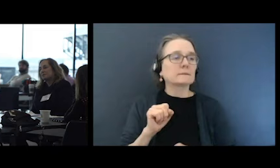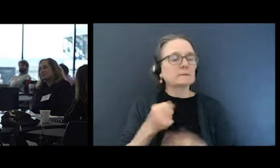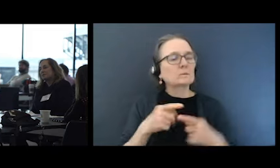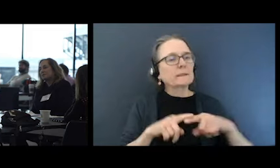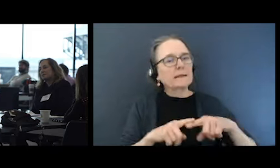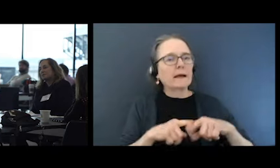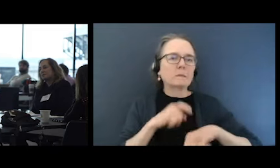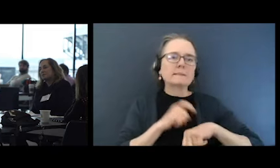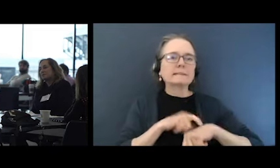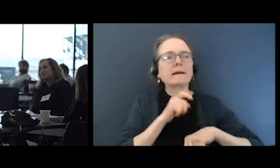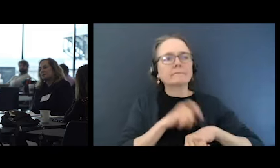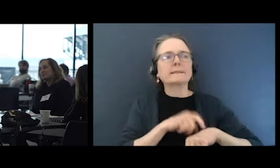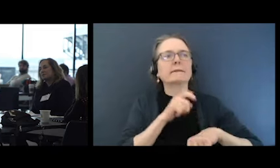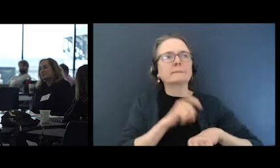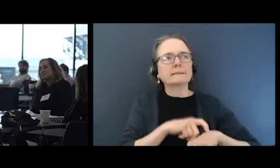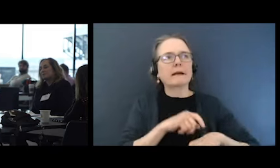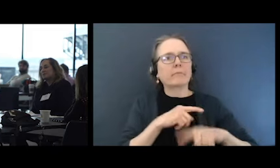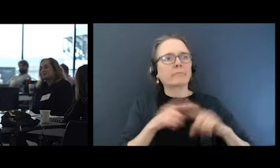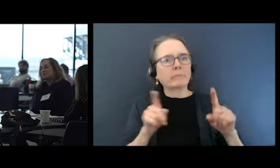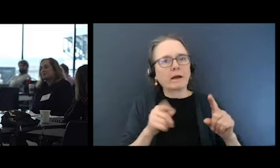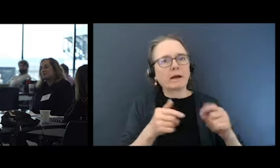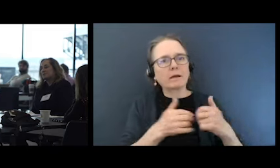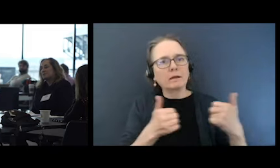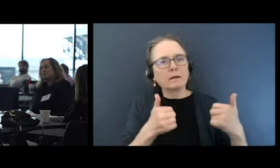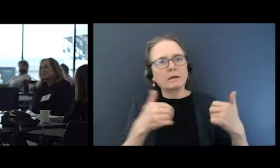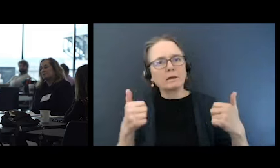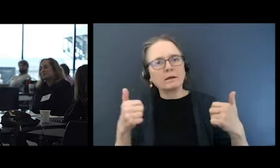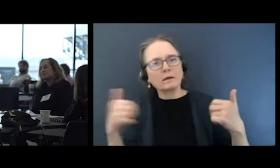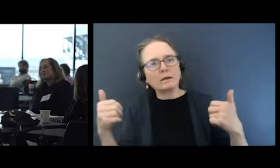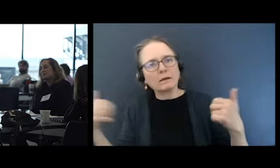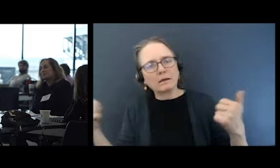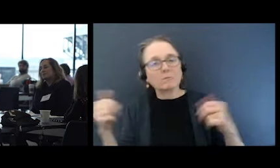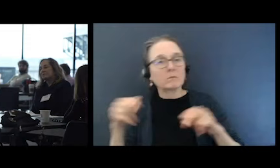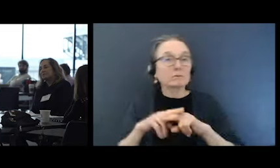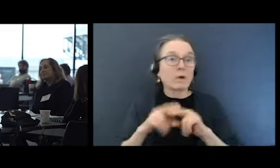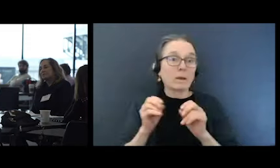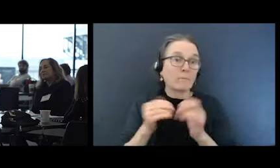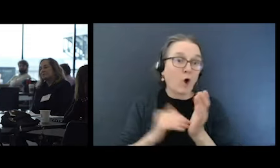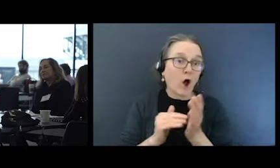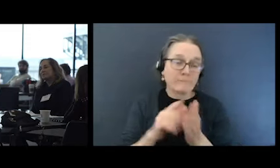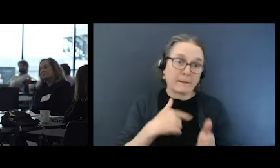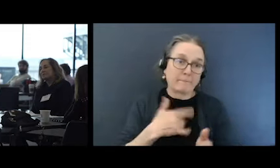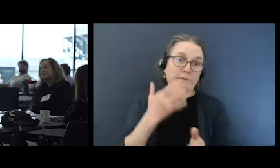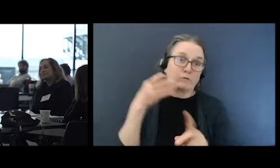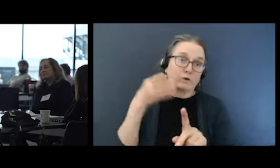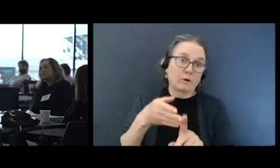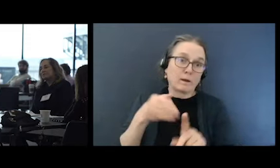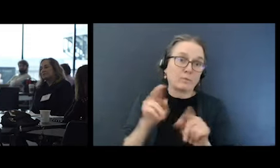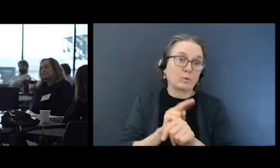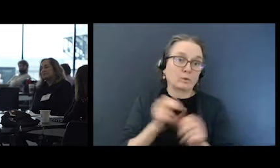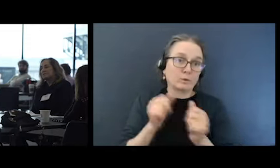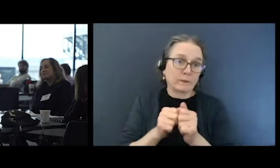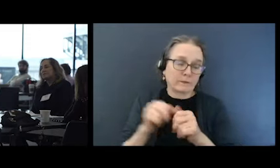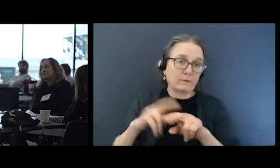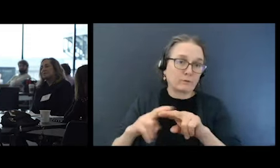micromobility and just like how people are learning about it, I think is important. Maybe that's a UX problem, but